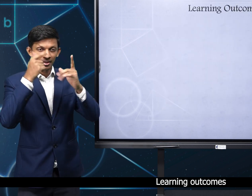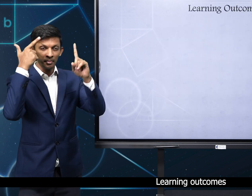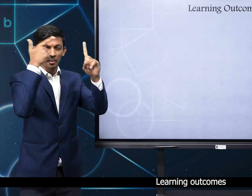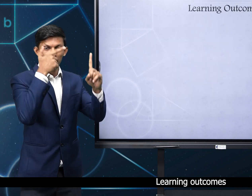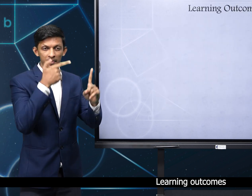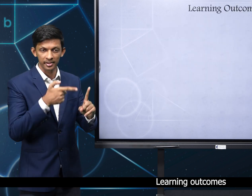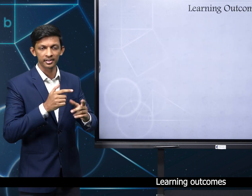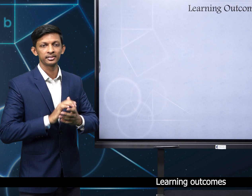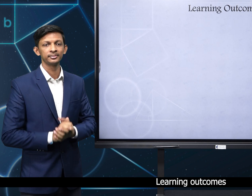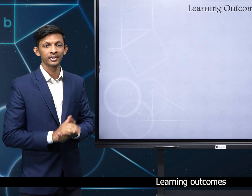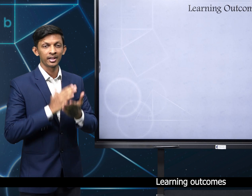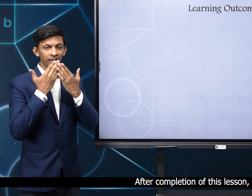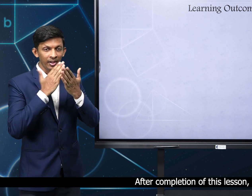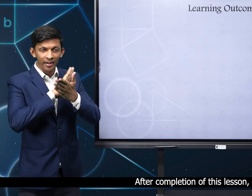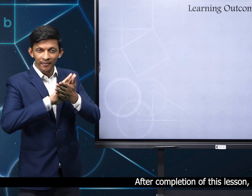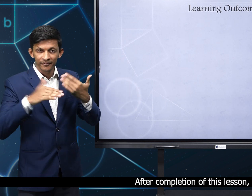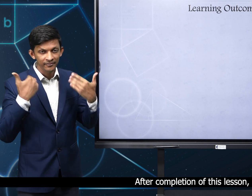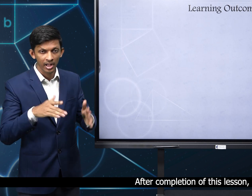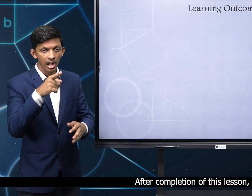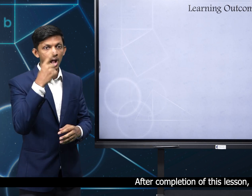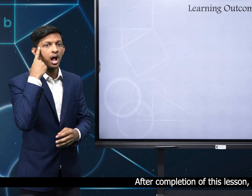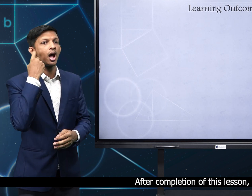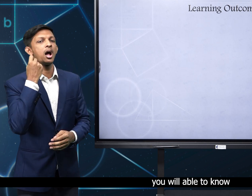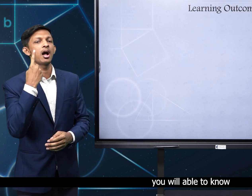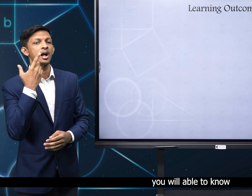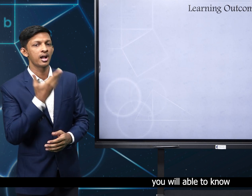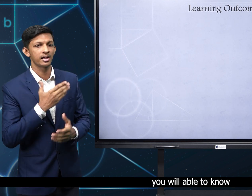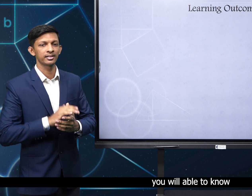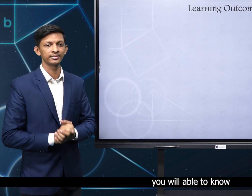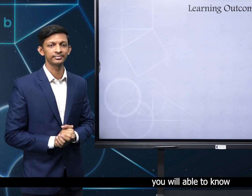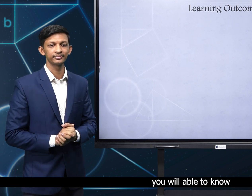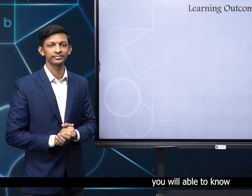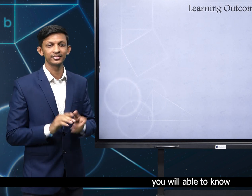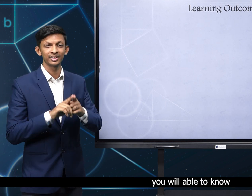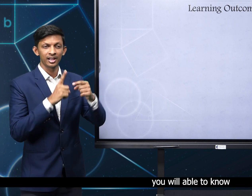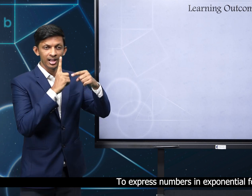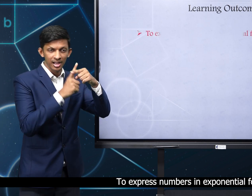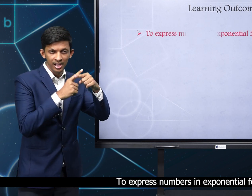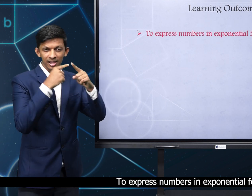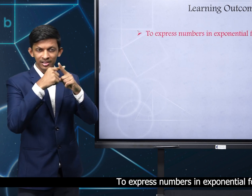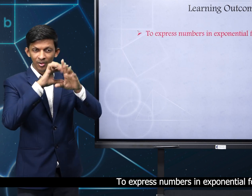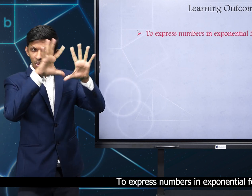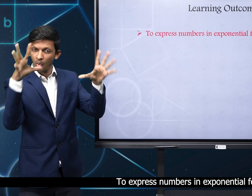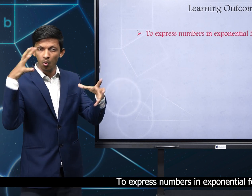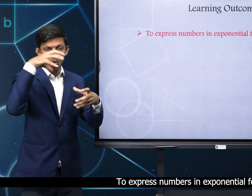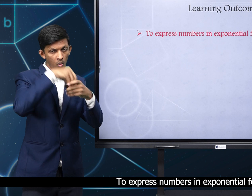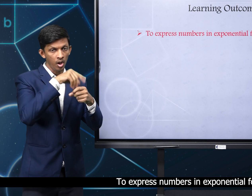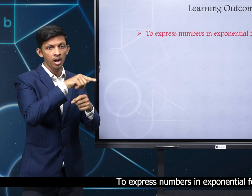Learning outcomes. After completion of this lesson, you will be able to know to express numbers in